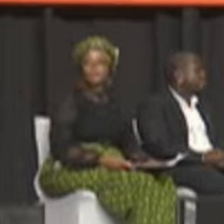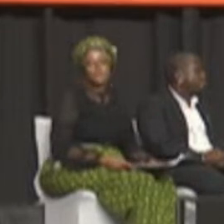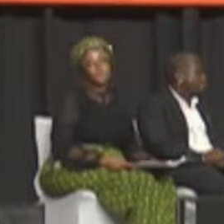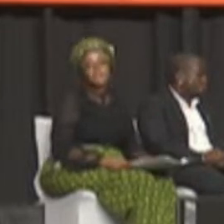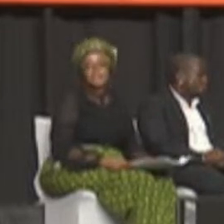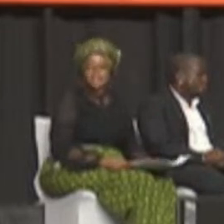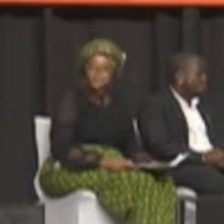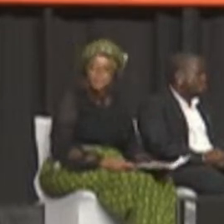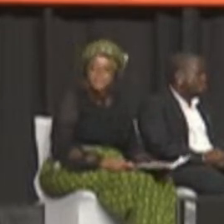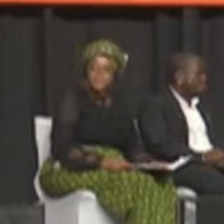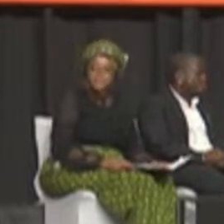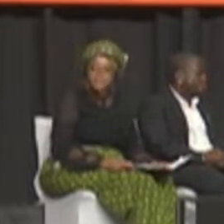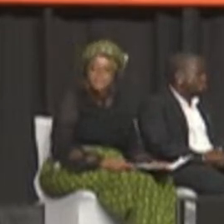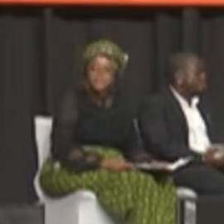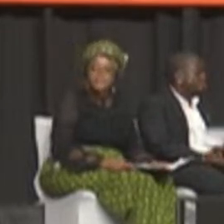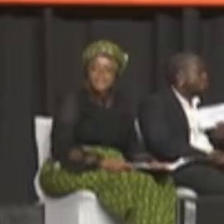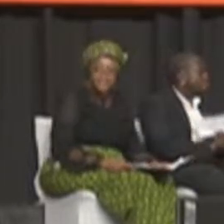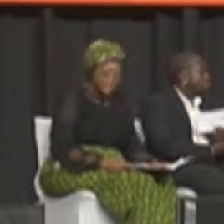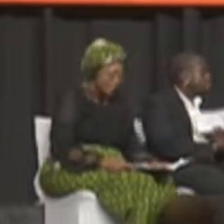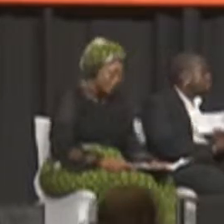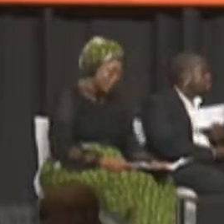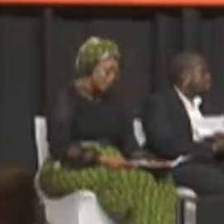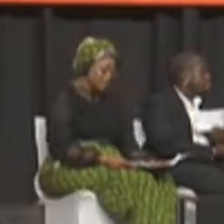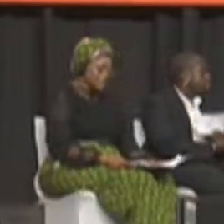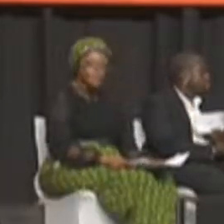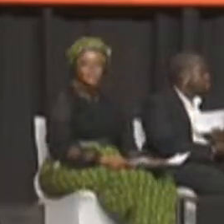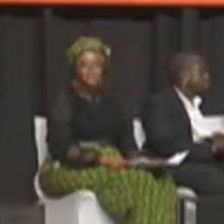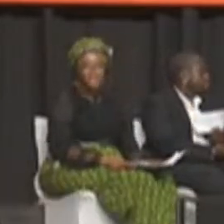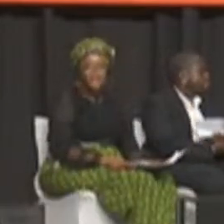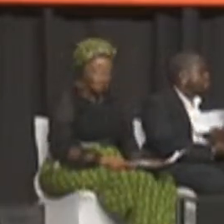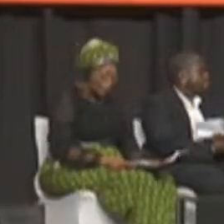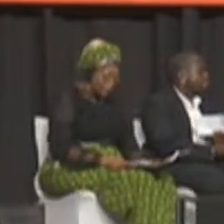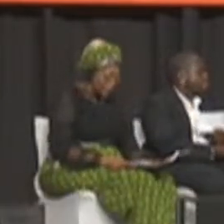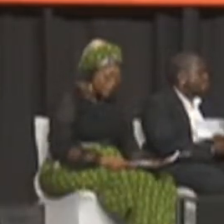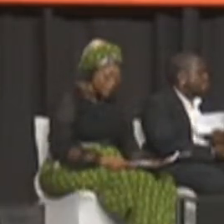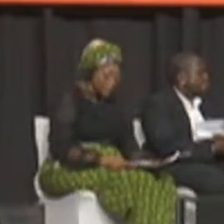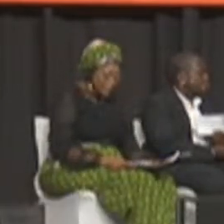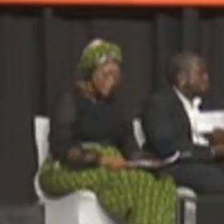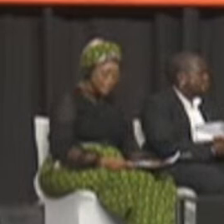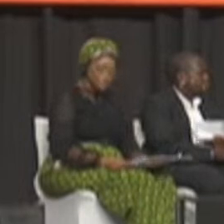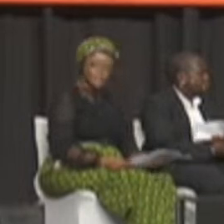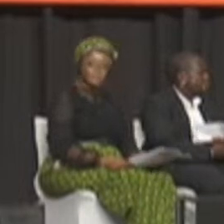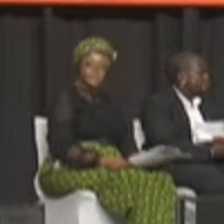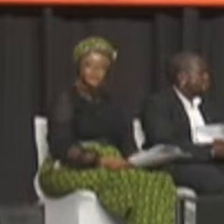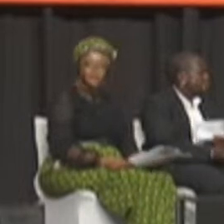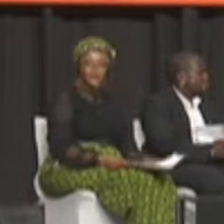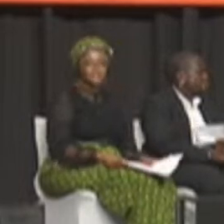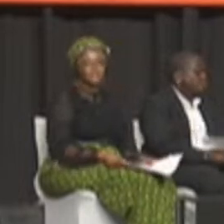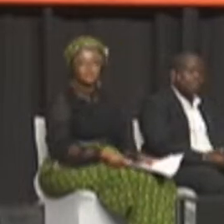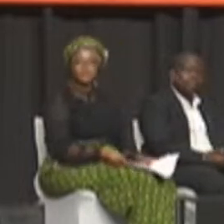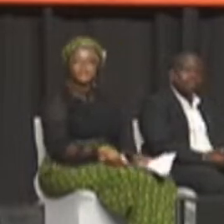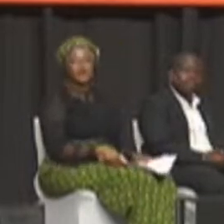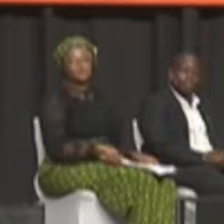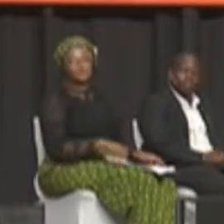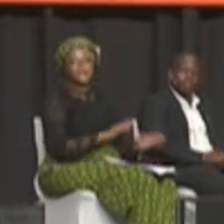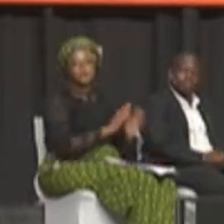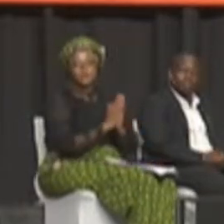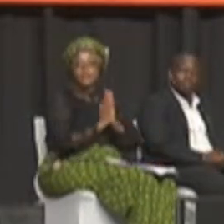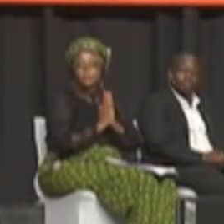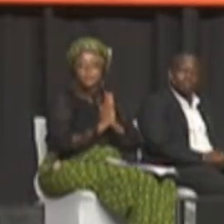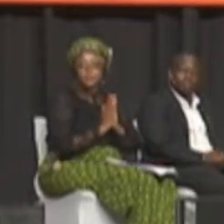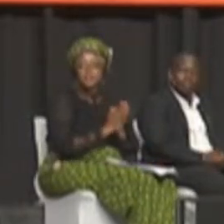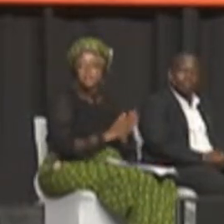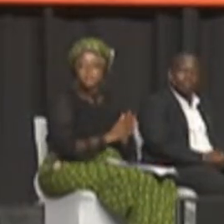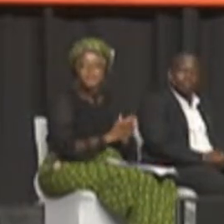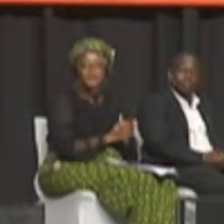warm round of applause. It's such a pity you're not here, Ms. Mikiko Tami, Chair of the United Nations Committee on the Rights of Children. Really,